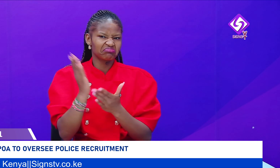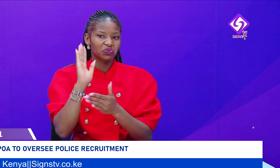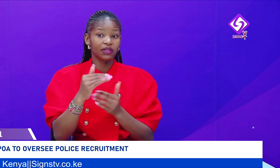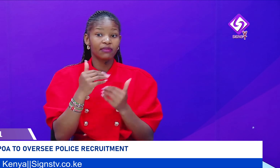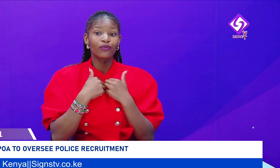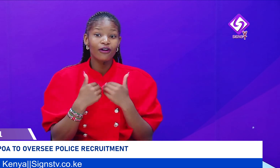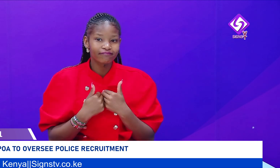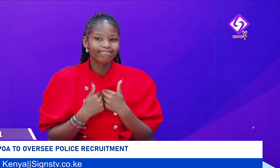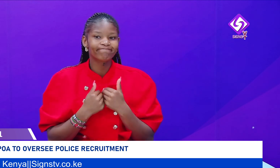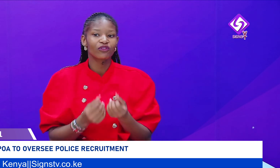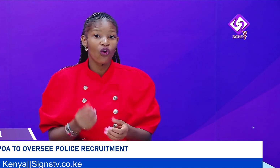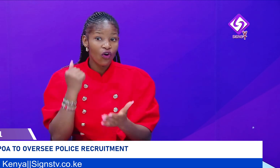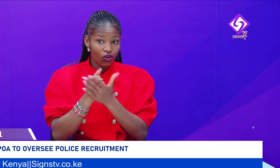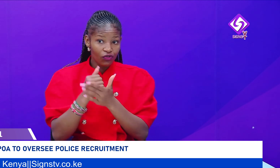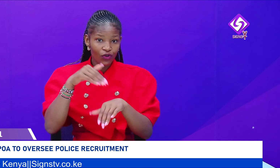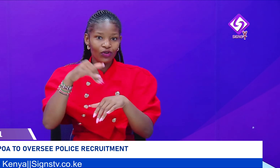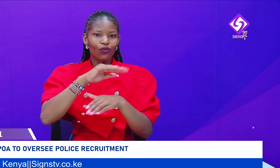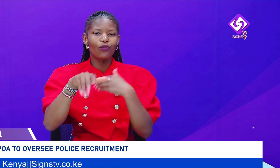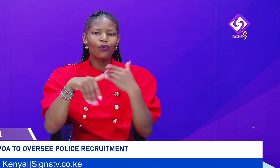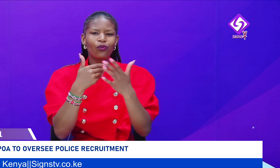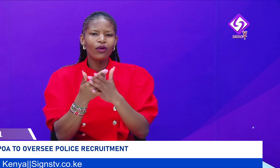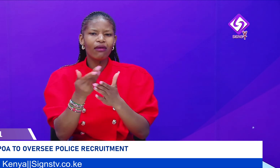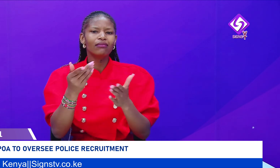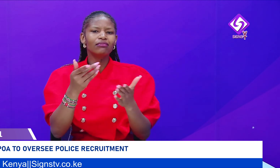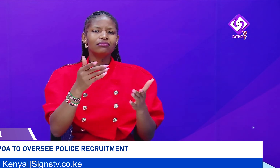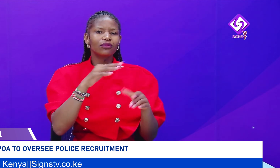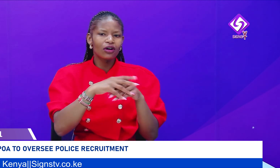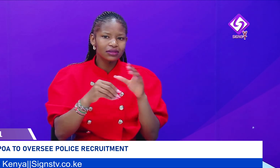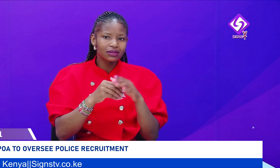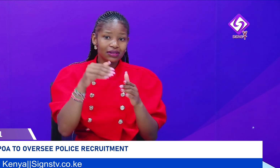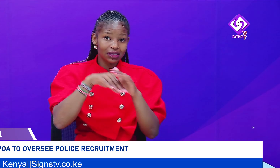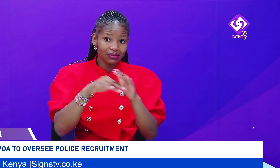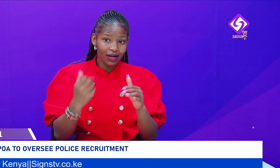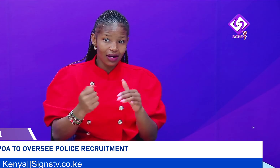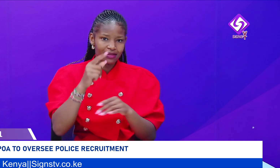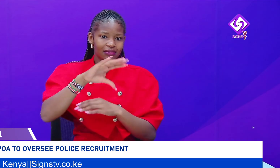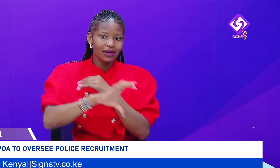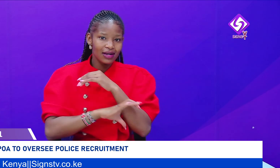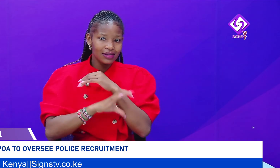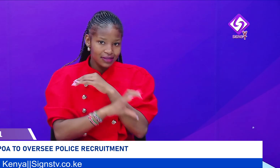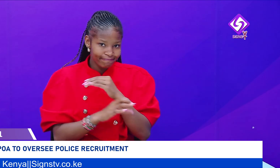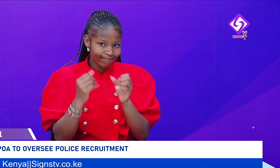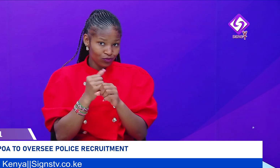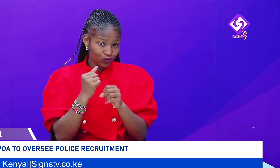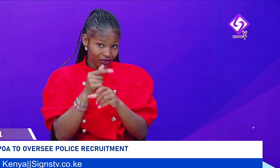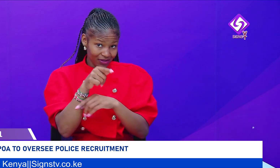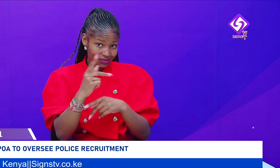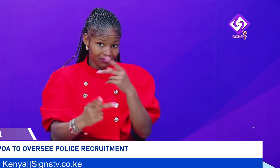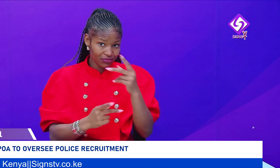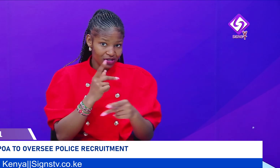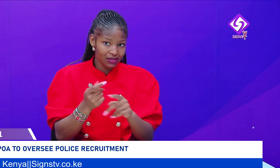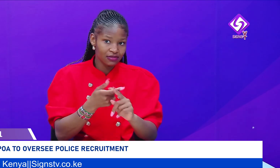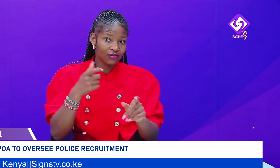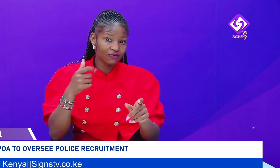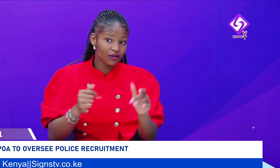that they will have officers at all recruitment centers across the country to observe the process from